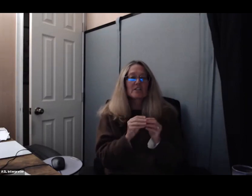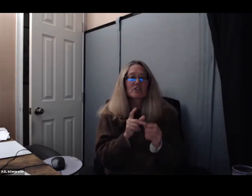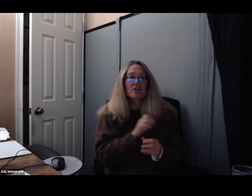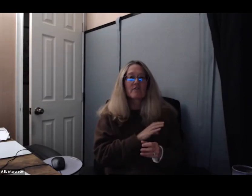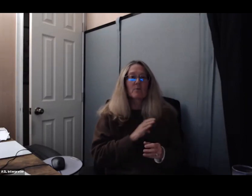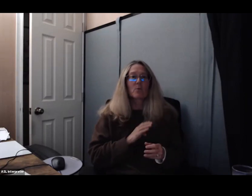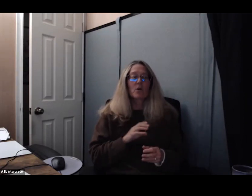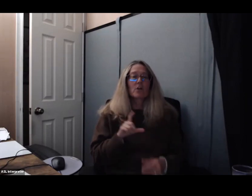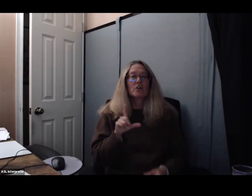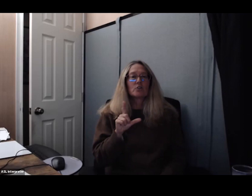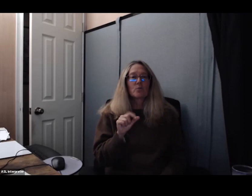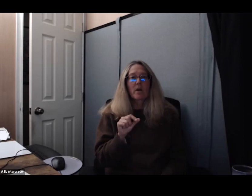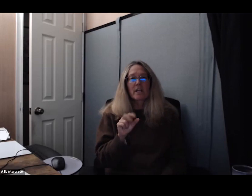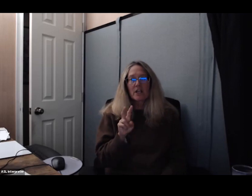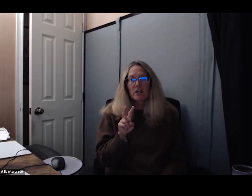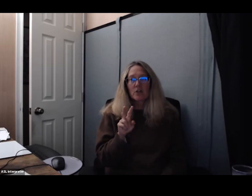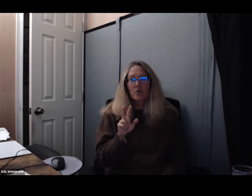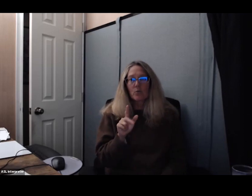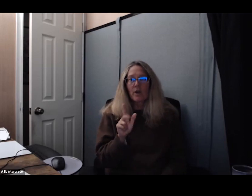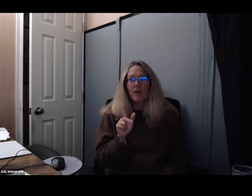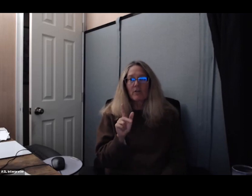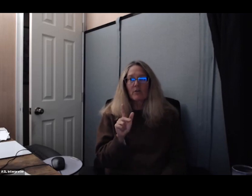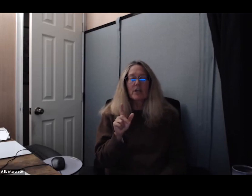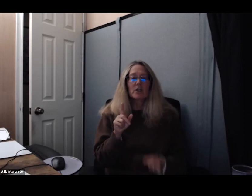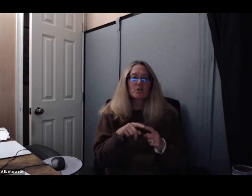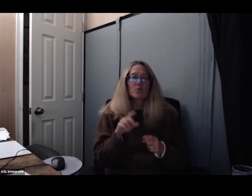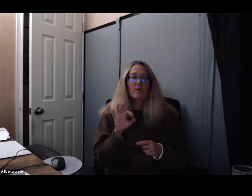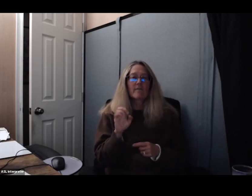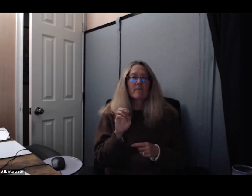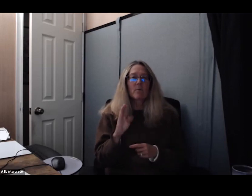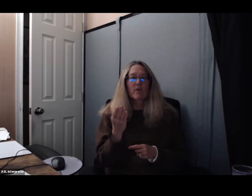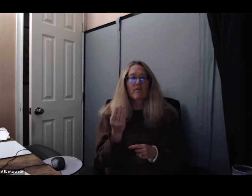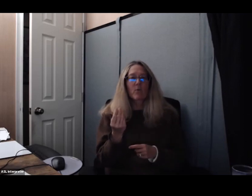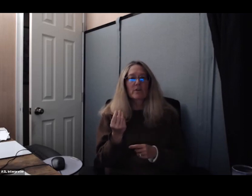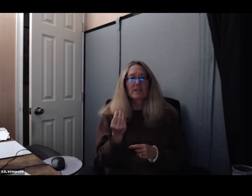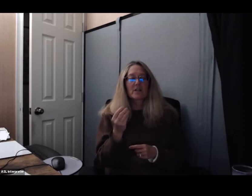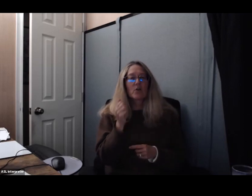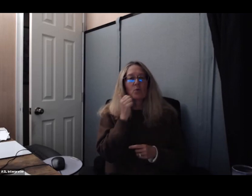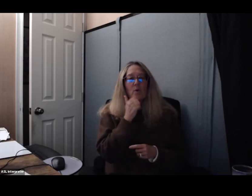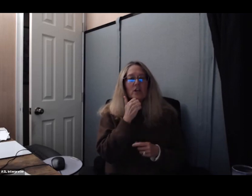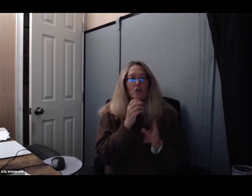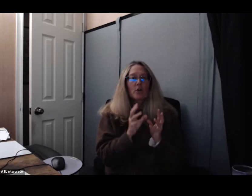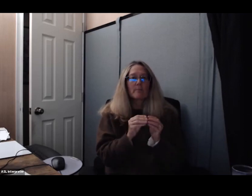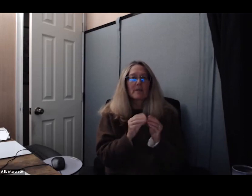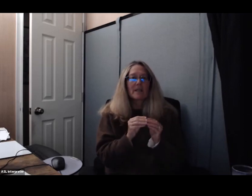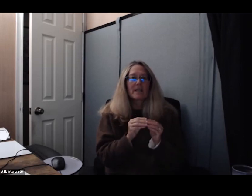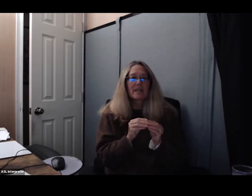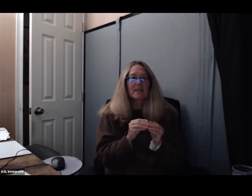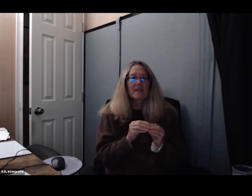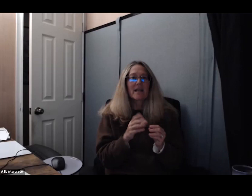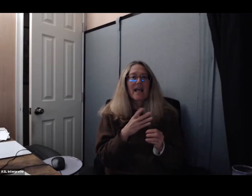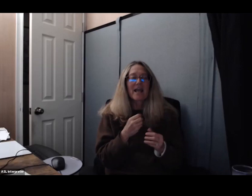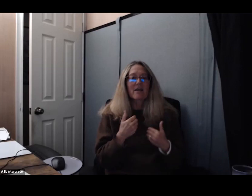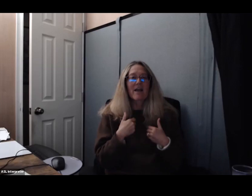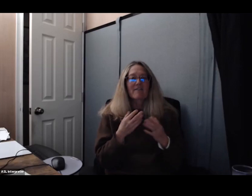board 2023 to February 14th regular board meeting. And now we have language